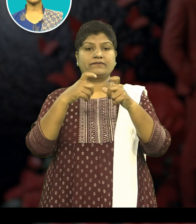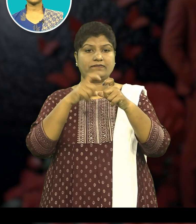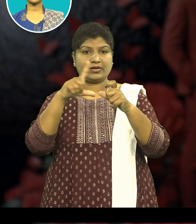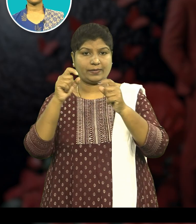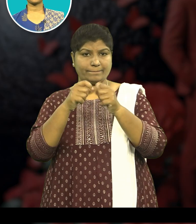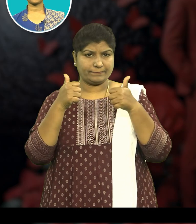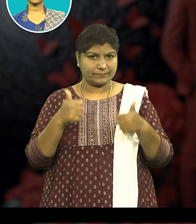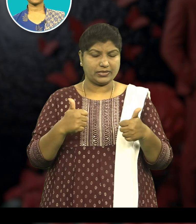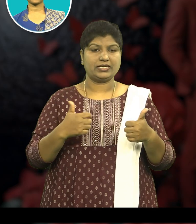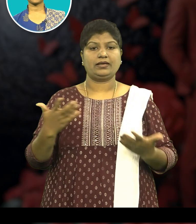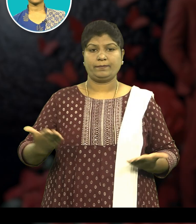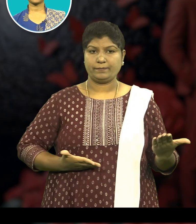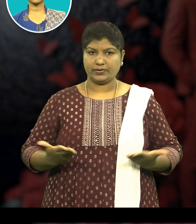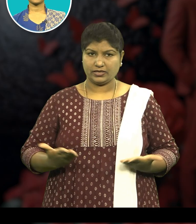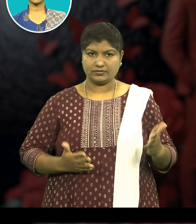behavioral,